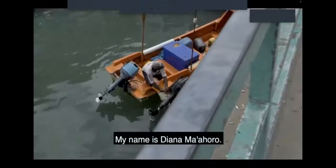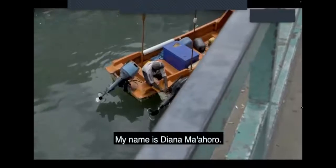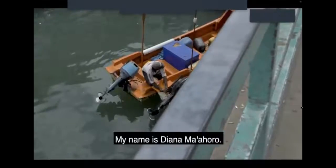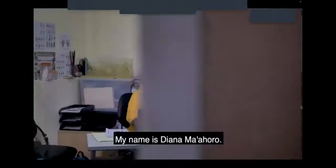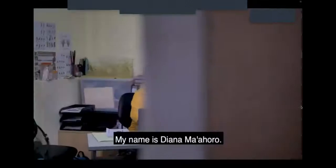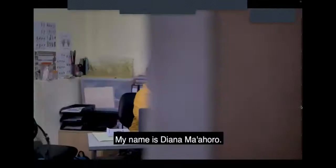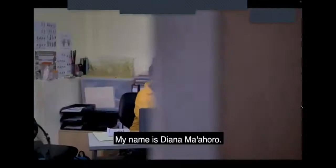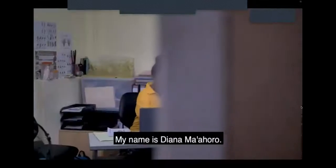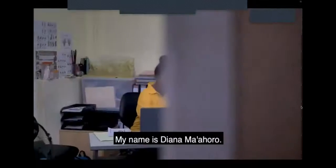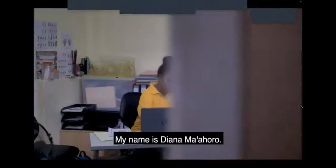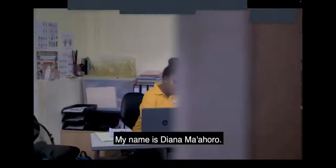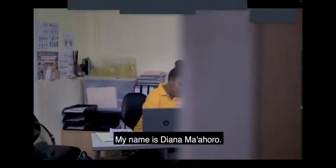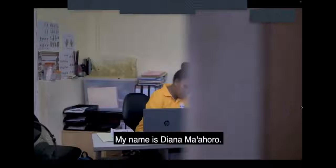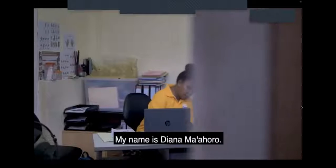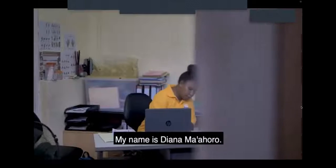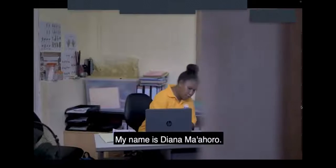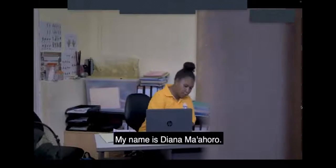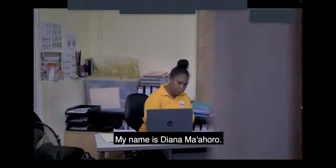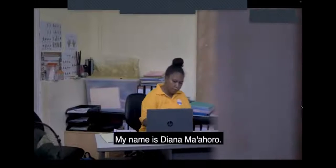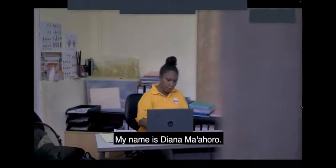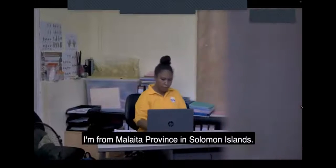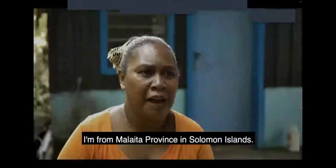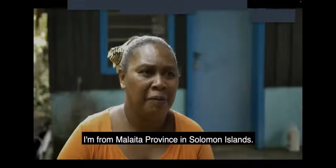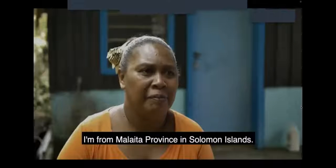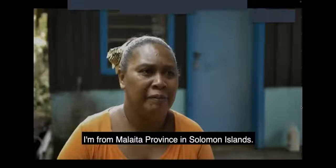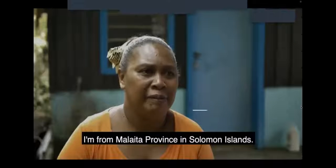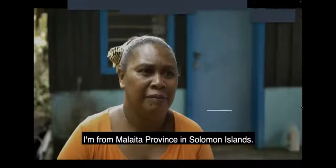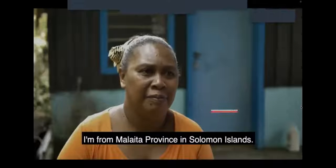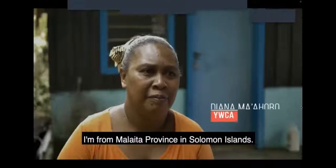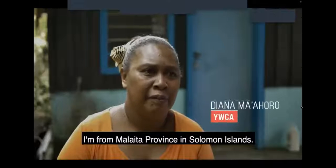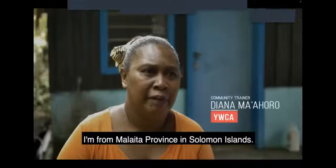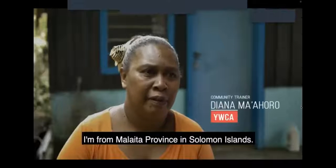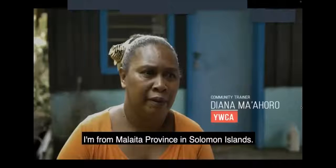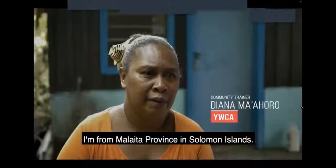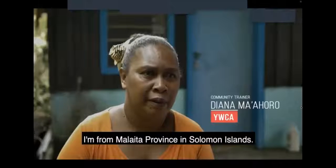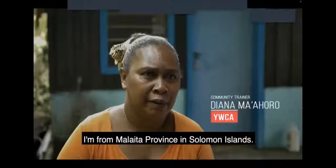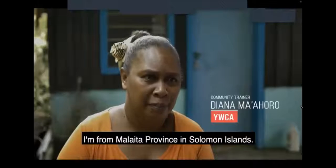My name is Diane Maho. I'm from